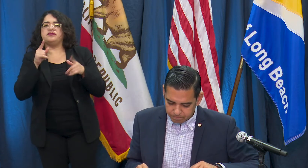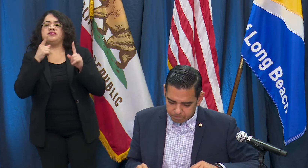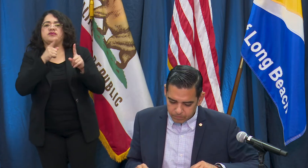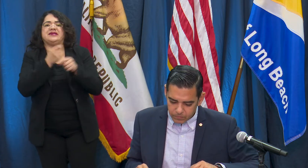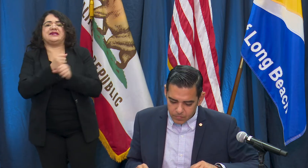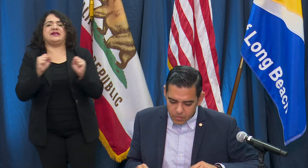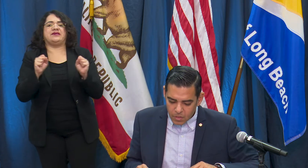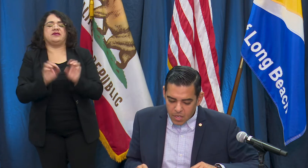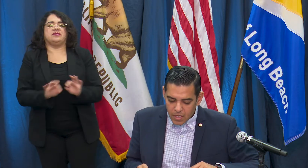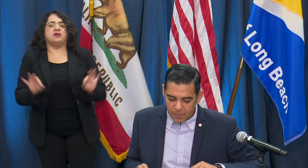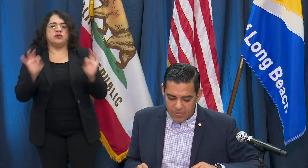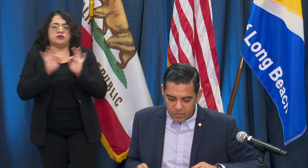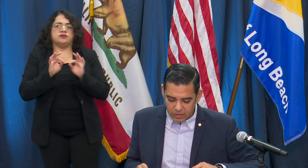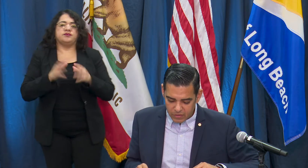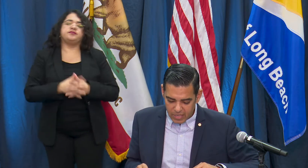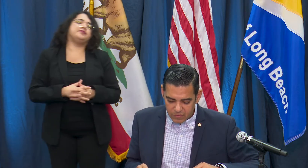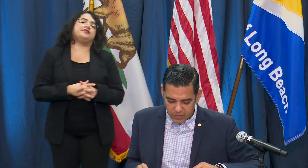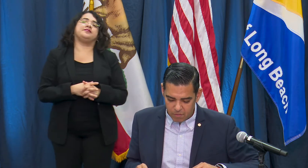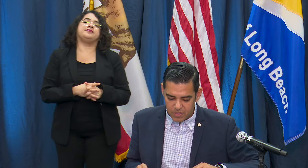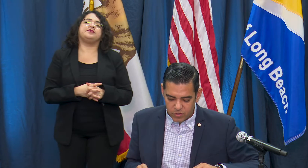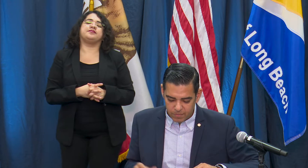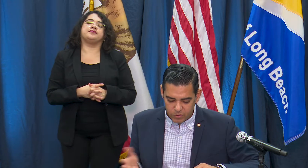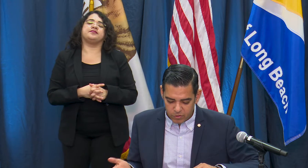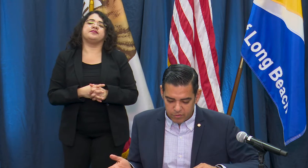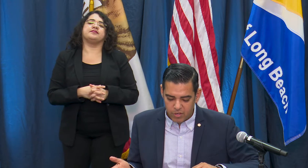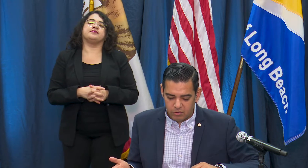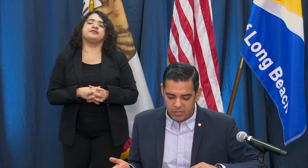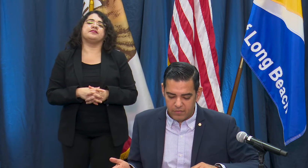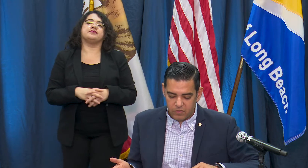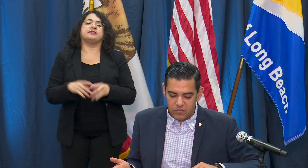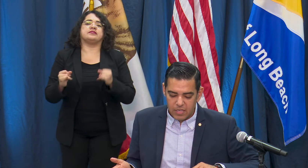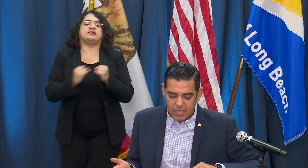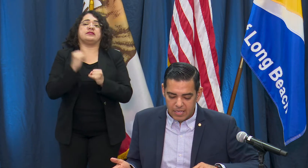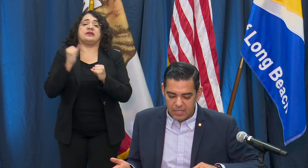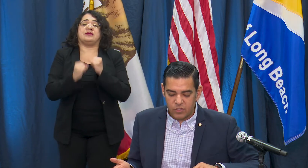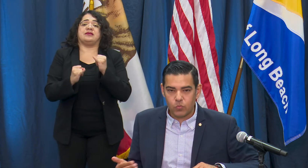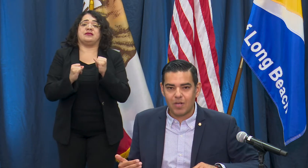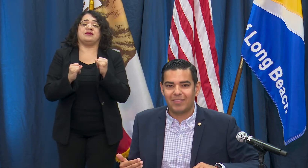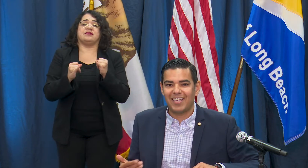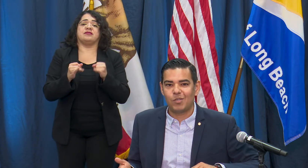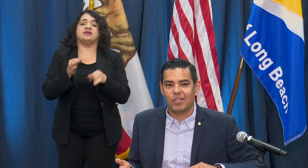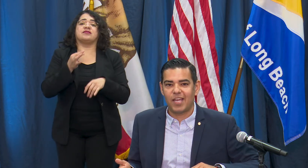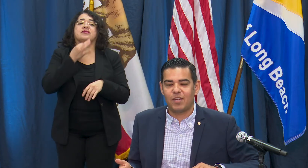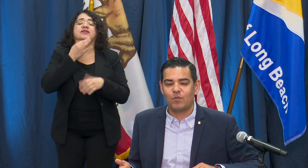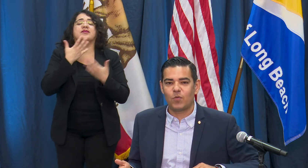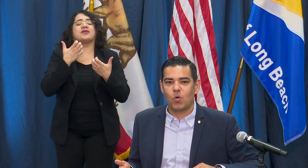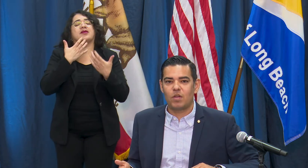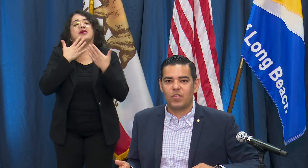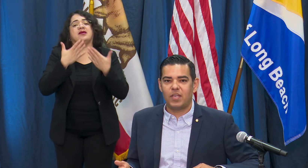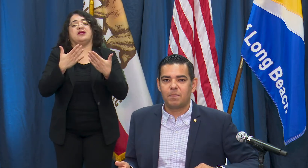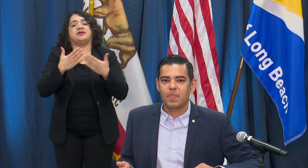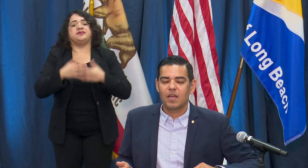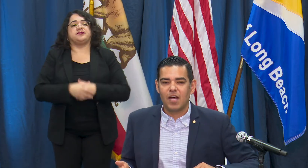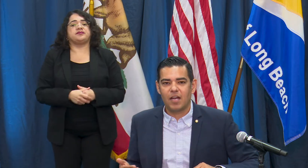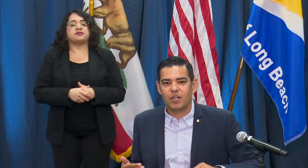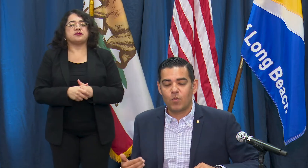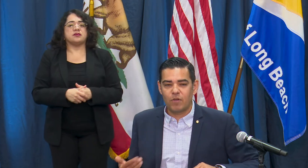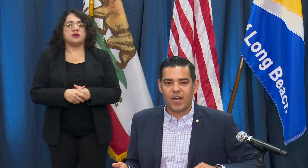important. And then the last thing I'll mention, I'm going to turn this over to Dr. Davis, is I just want to thank you again for